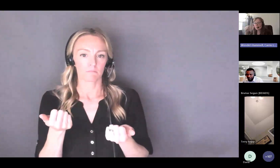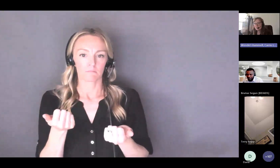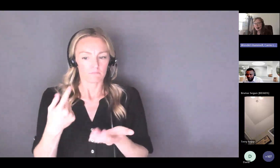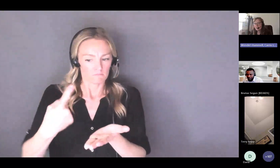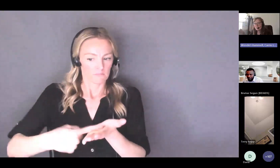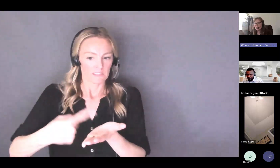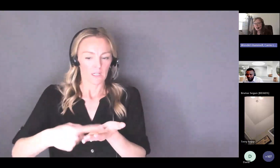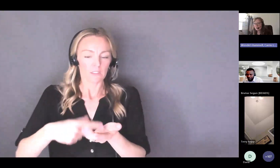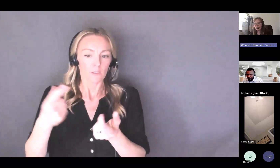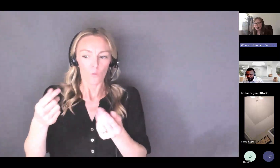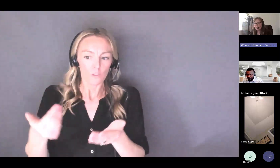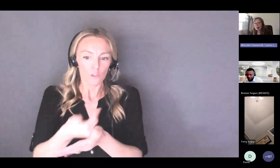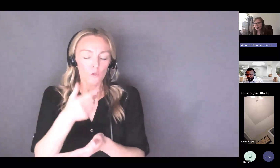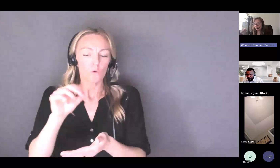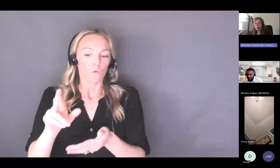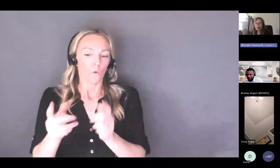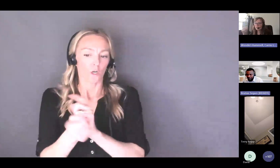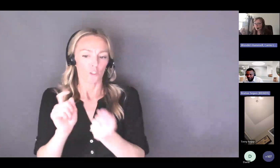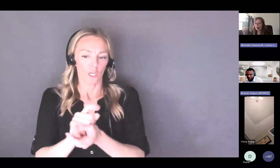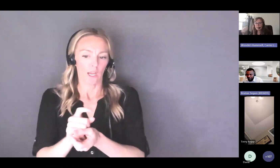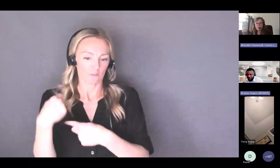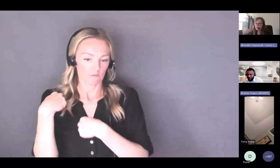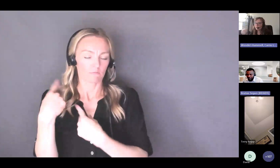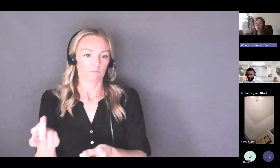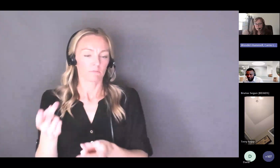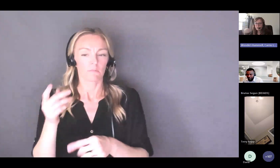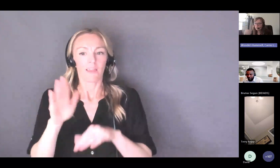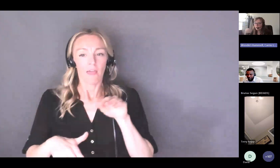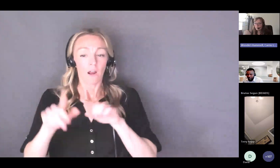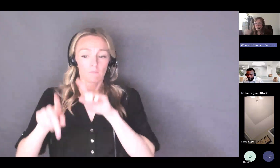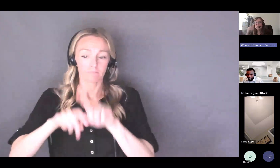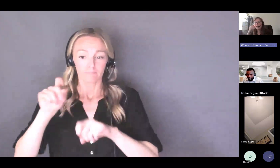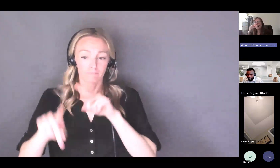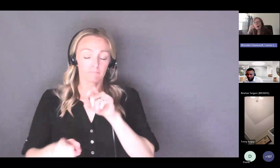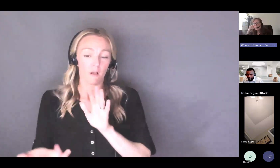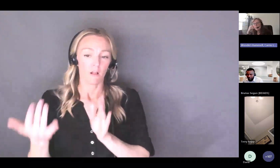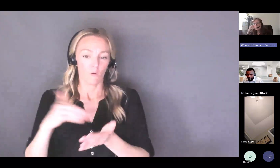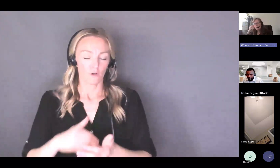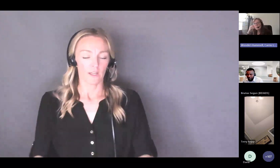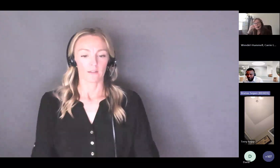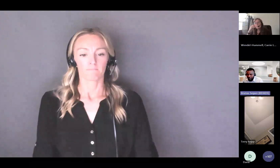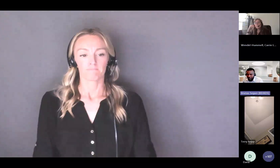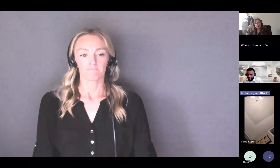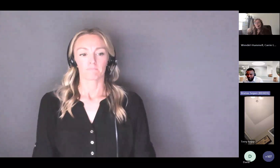discussing things that might have changed instead of asking every single question over and over again.